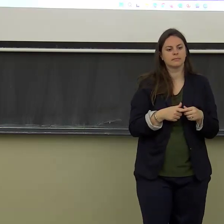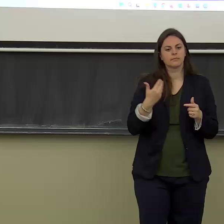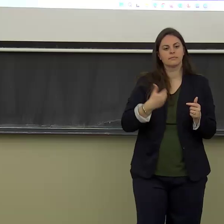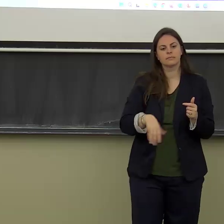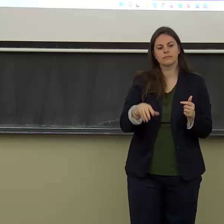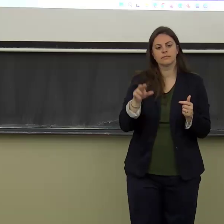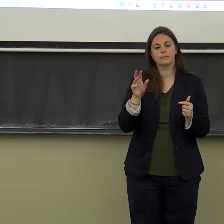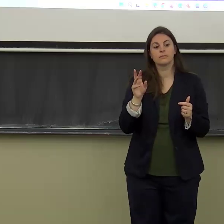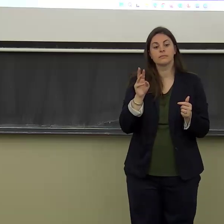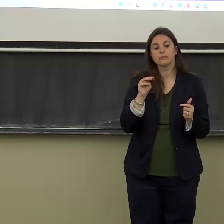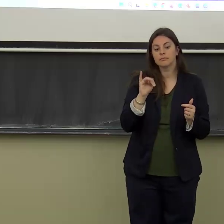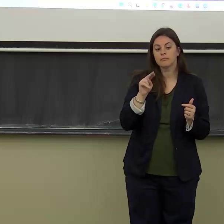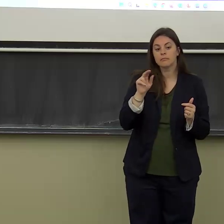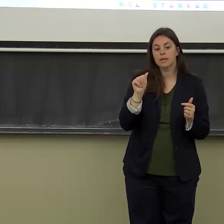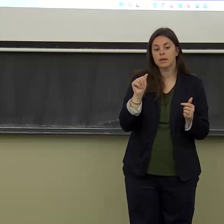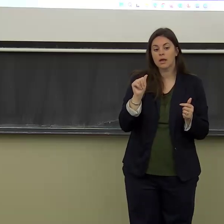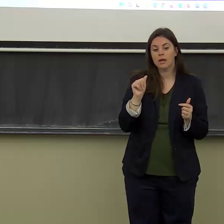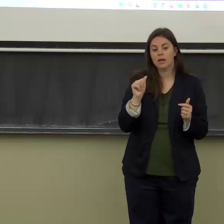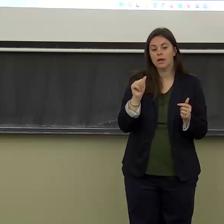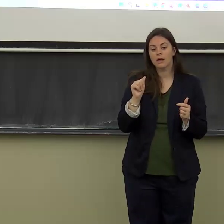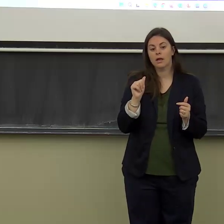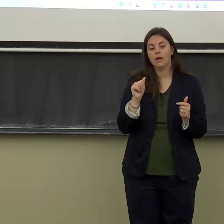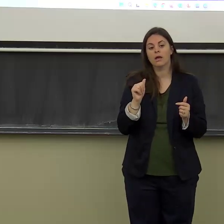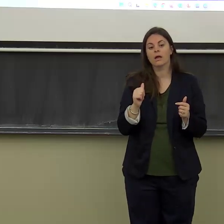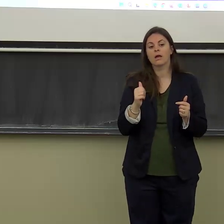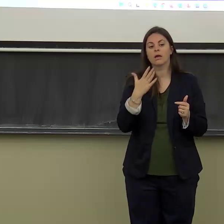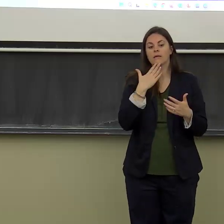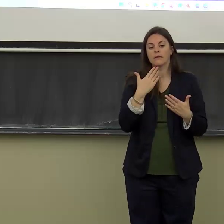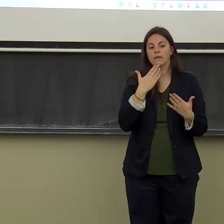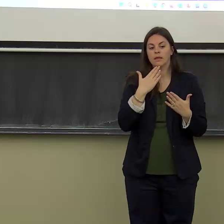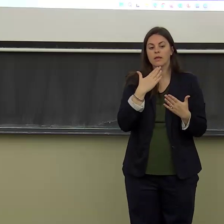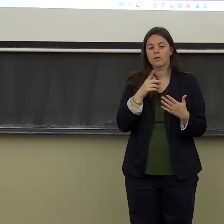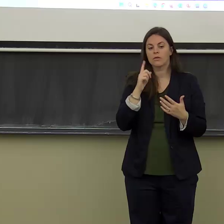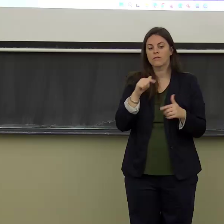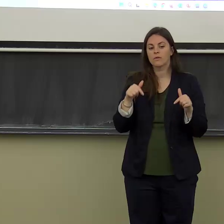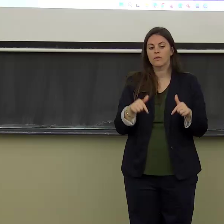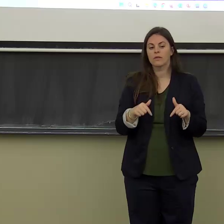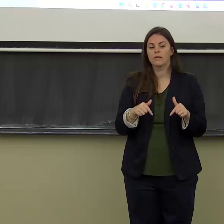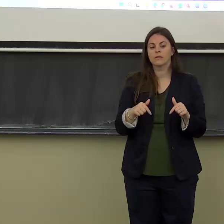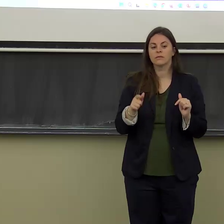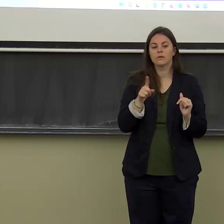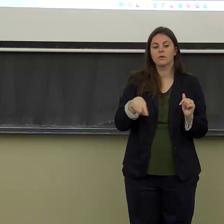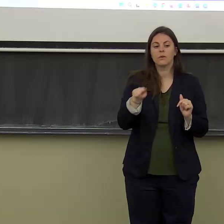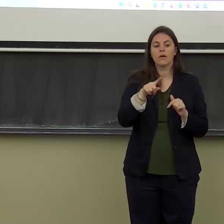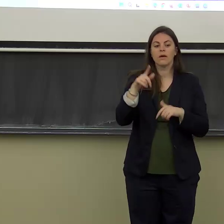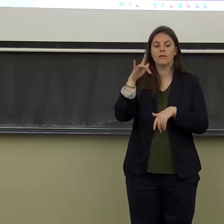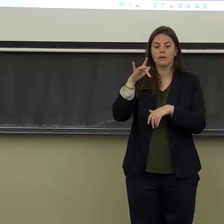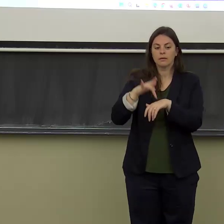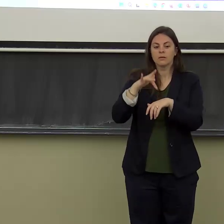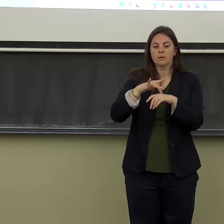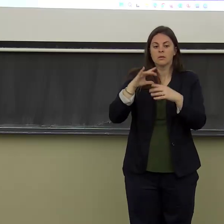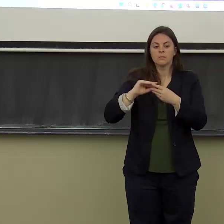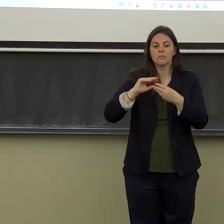My name is Tina Dutino. Thank you for this. You guys have all touched on a couple of things, but I wonder,